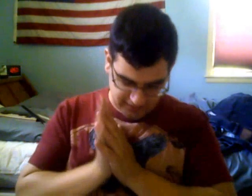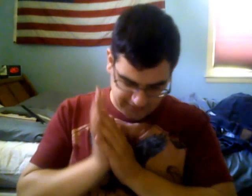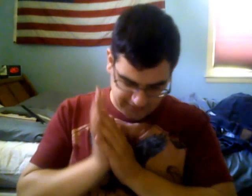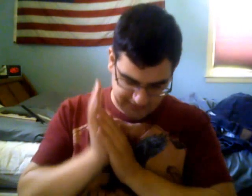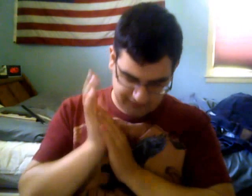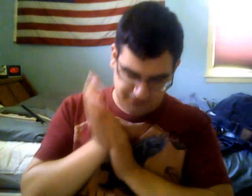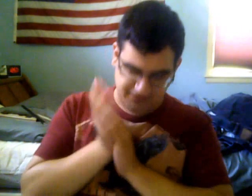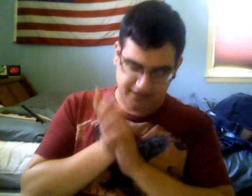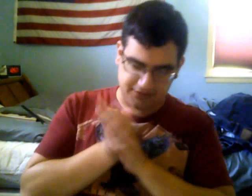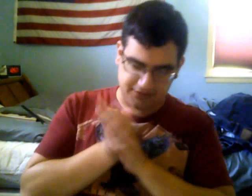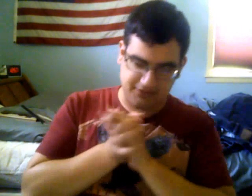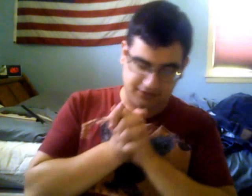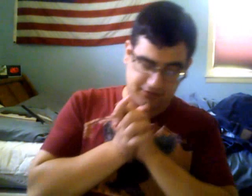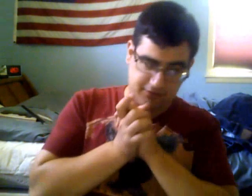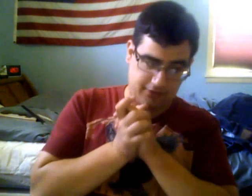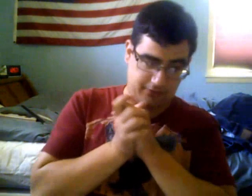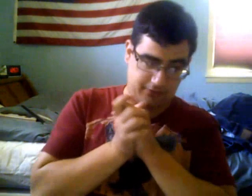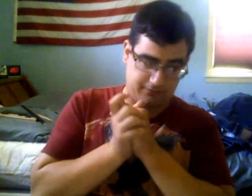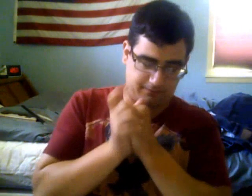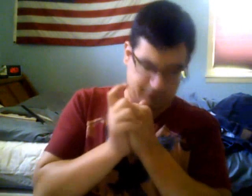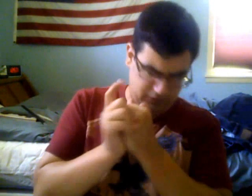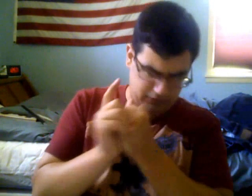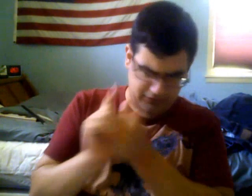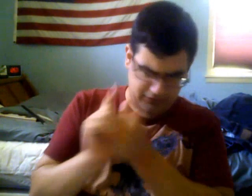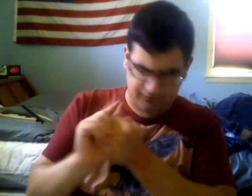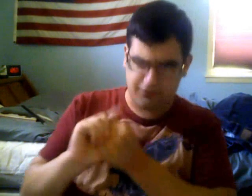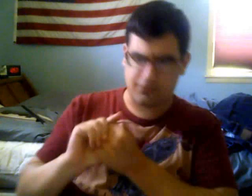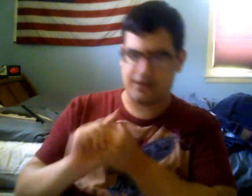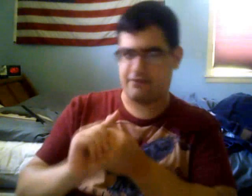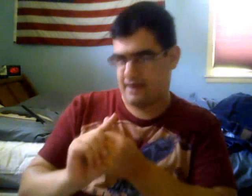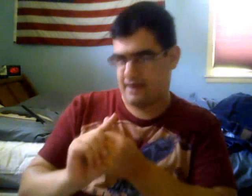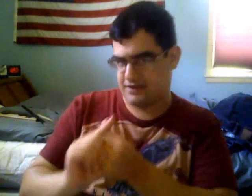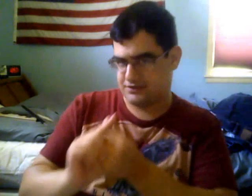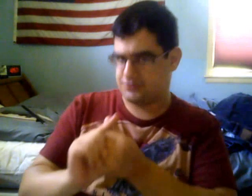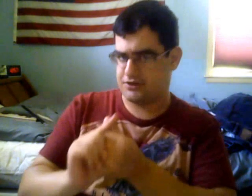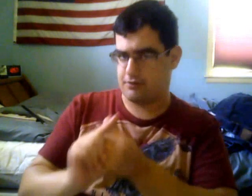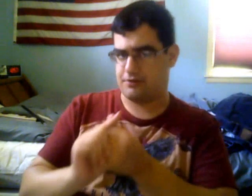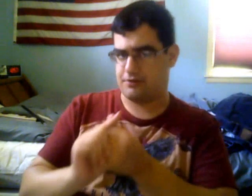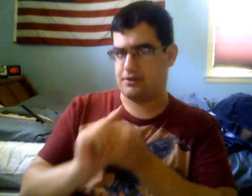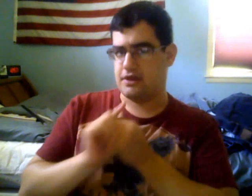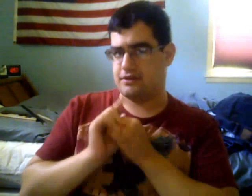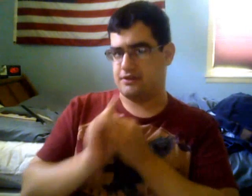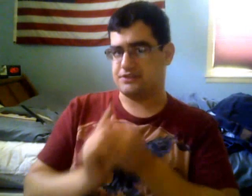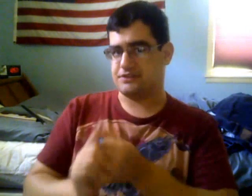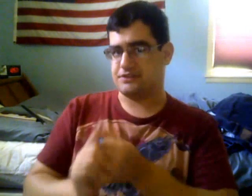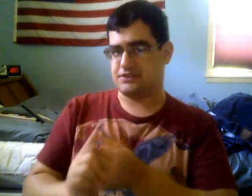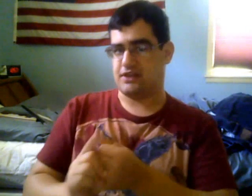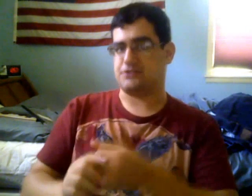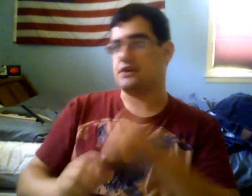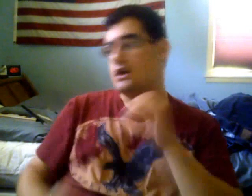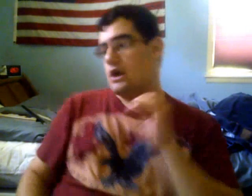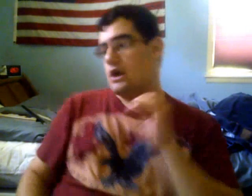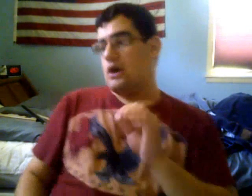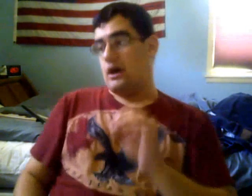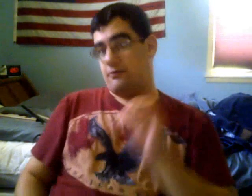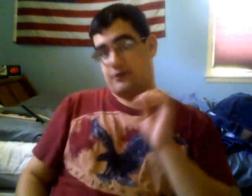in 1976, there are a few key facts that you should know about the 1976 election.